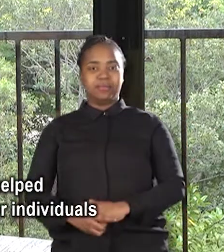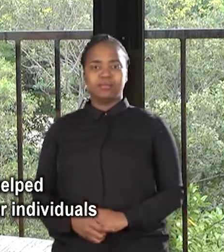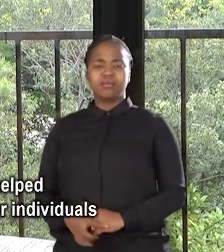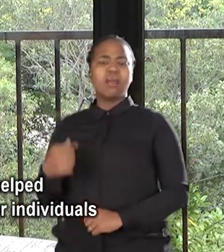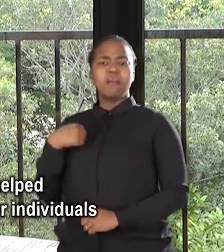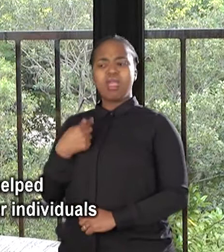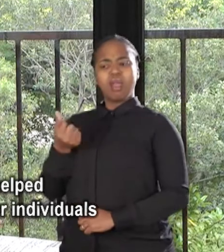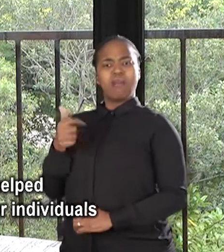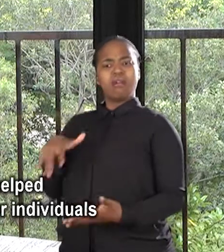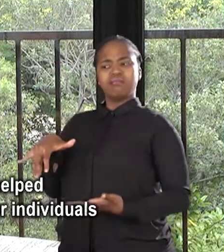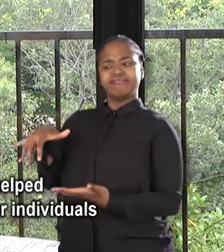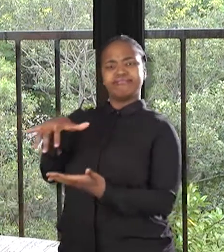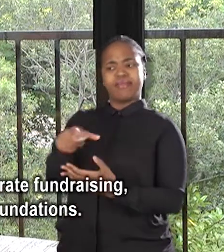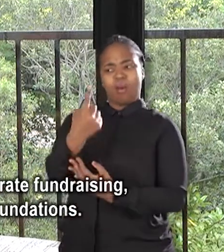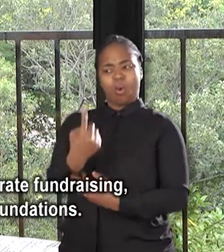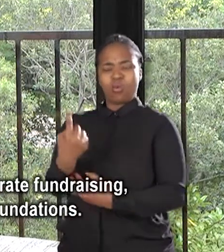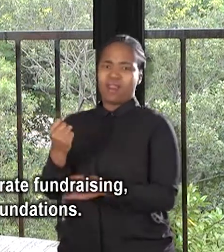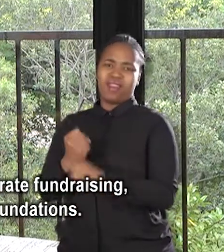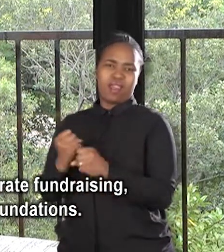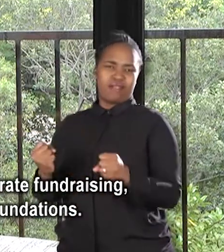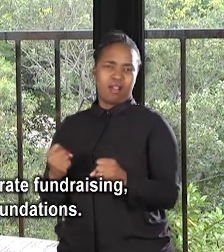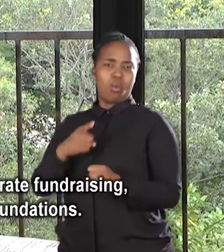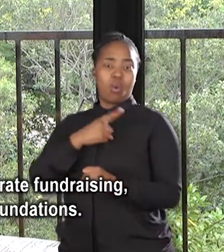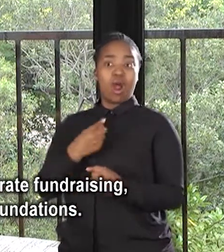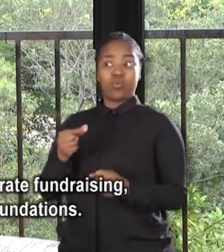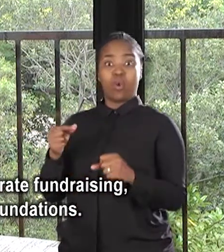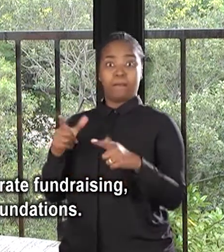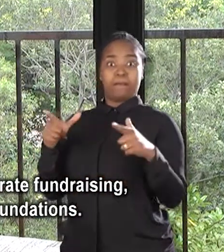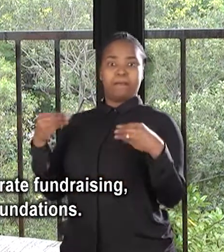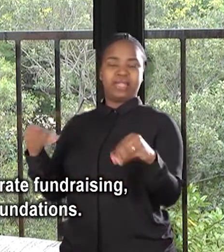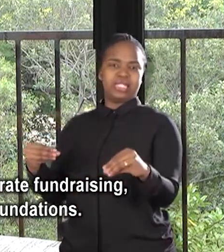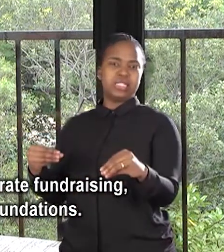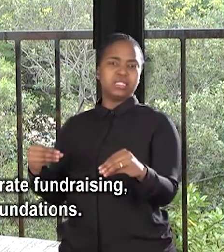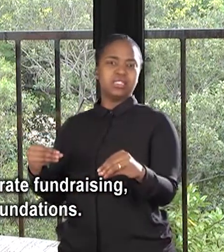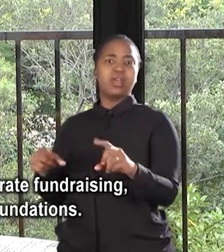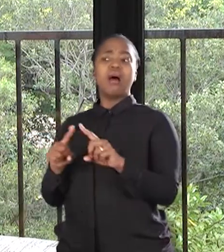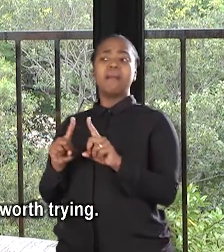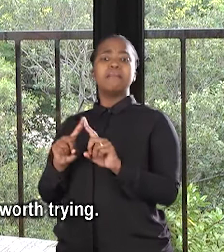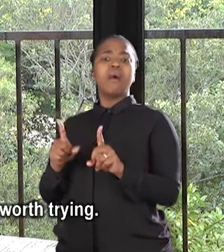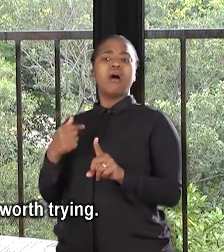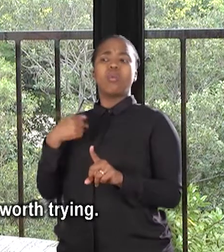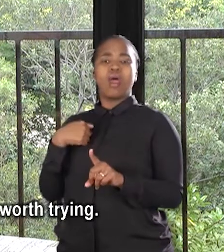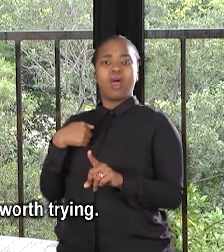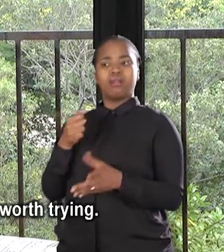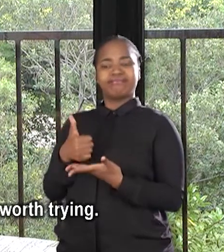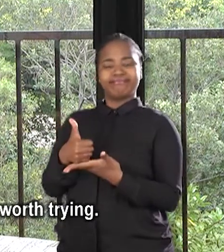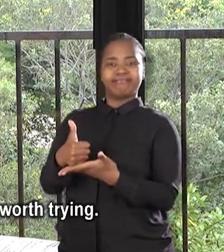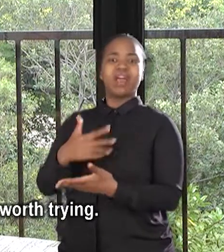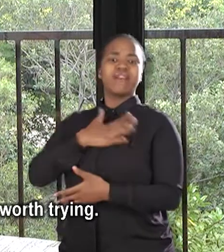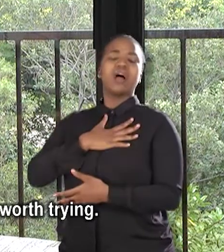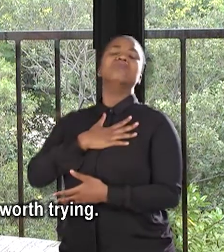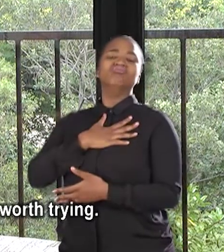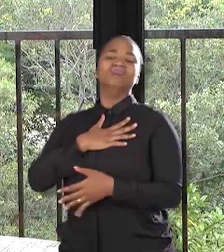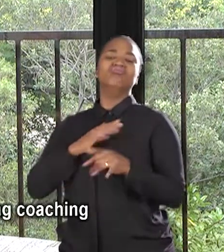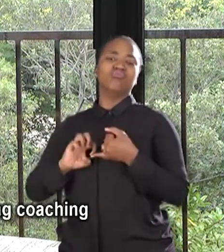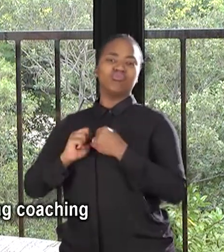raised money or helped raise money for individuals because I tend to do corporate fundraising and trusts and foundations. But it just felt to me like it was